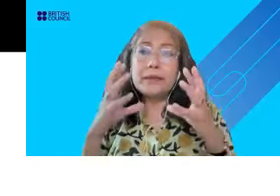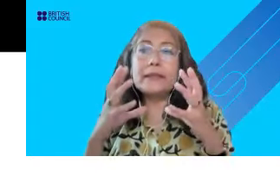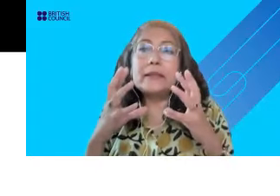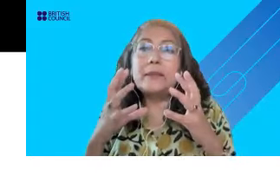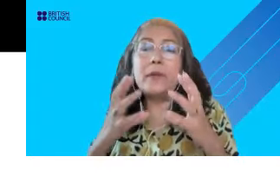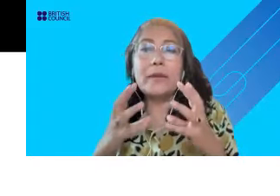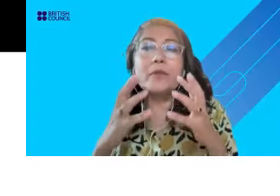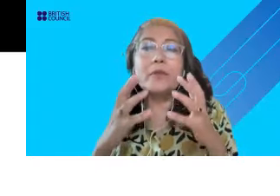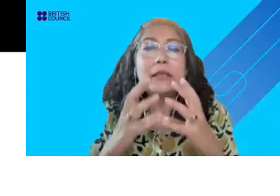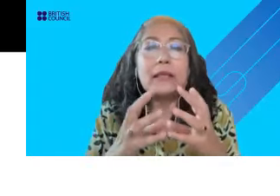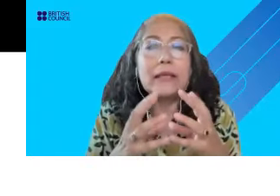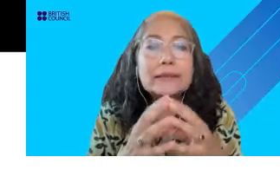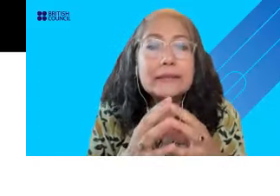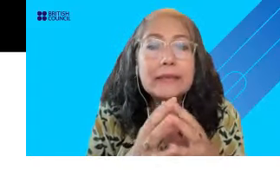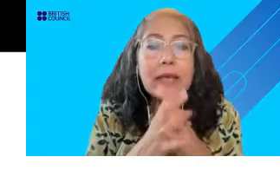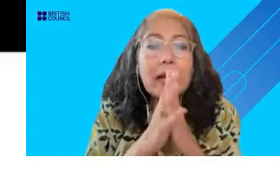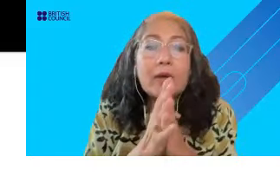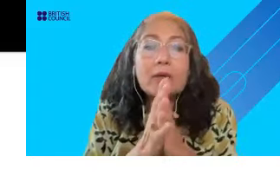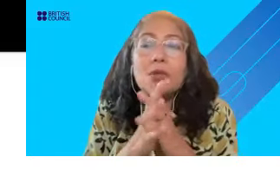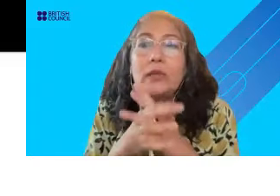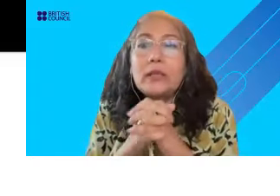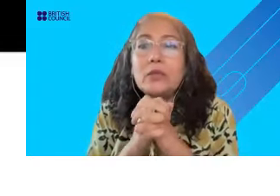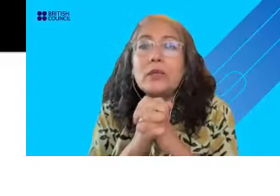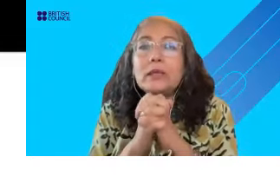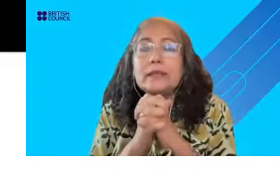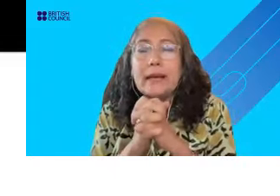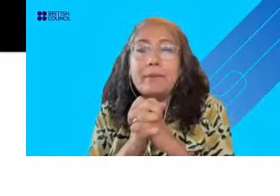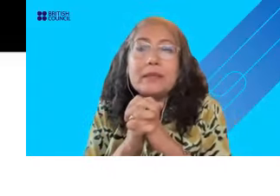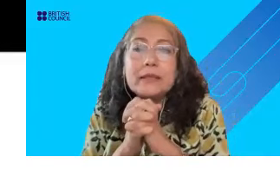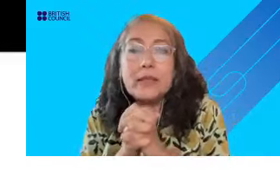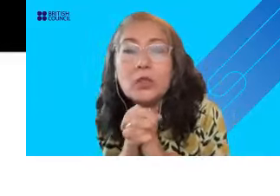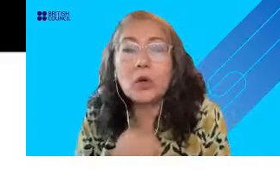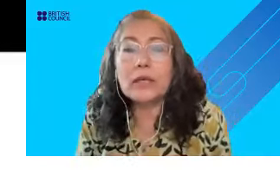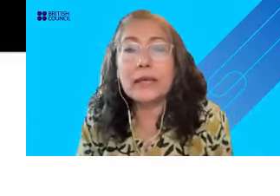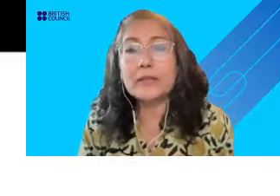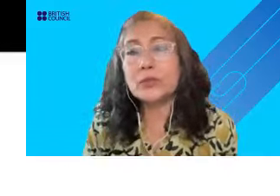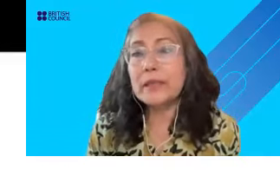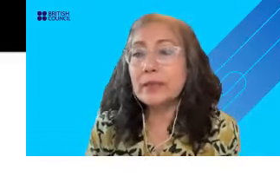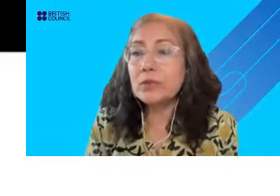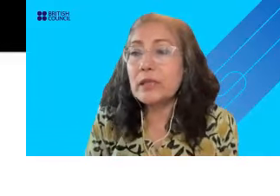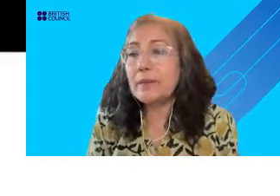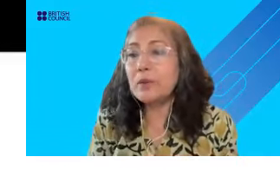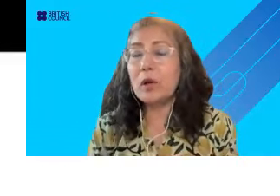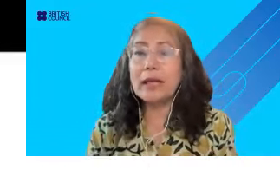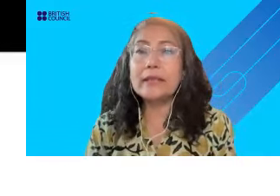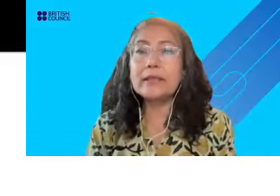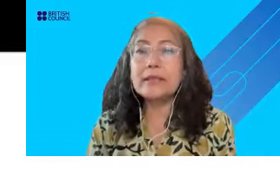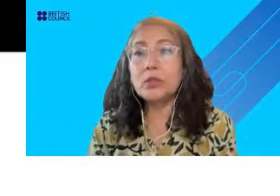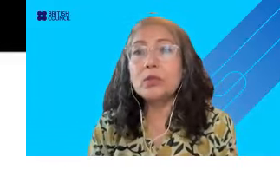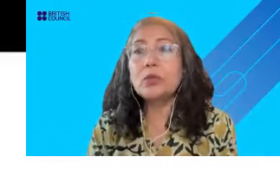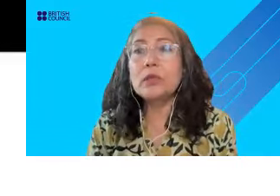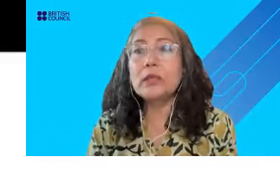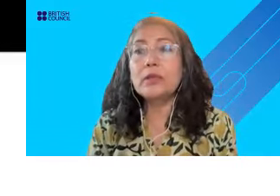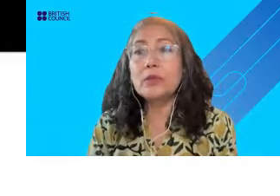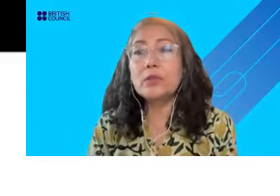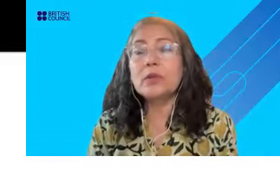Okay, we've completed the primary lesson. How do you think you can adapt this in your classroom? Can you type your ideas that